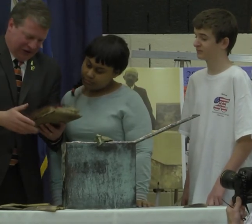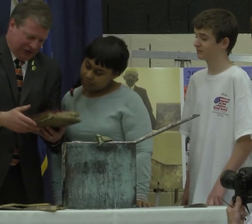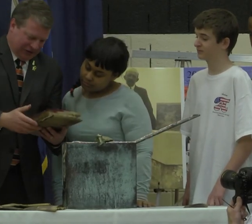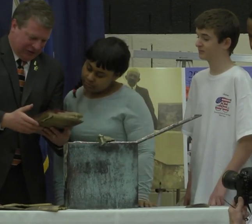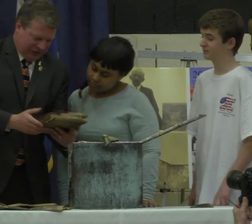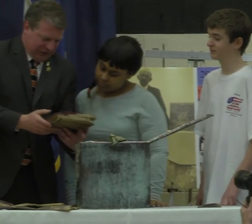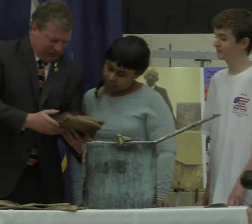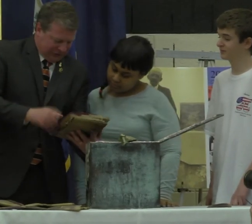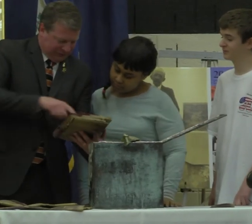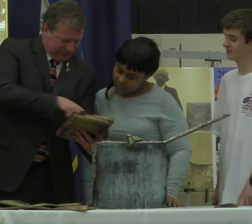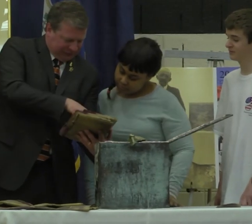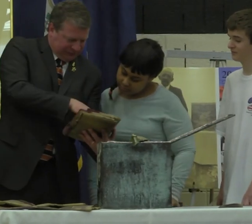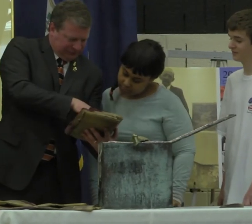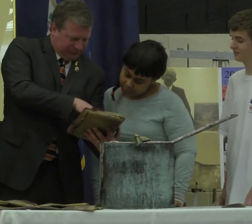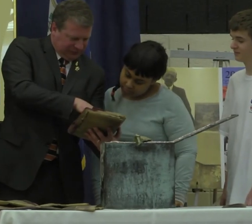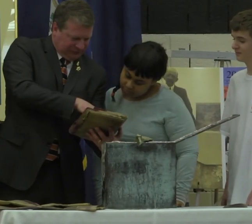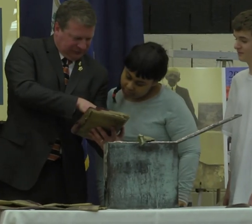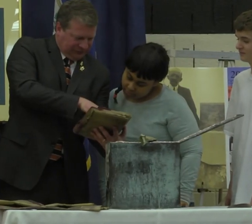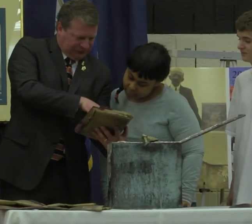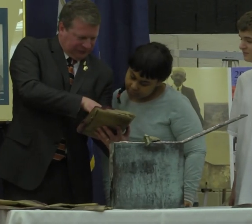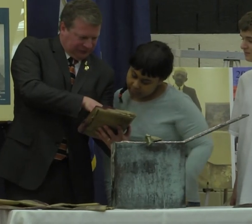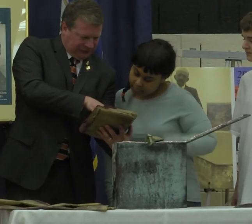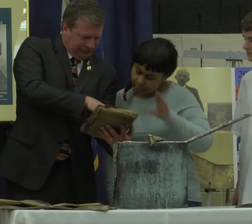It's a book of some kind.